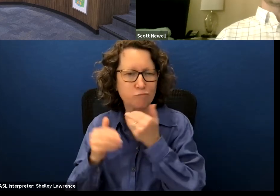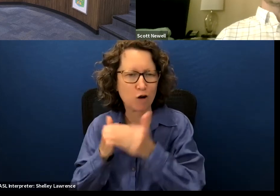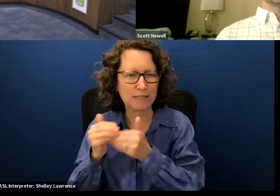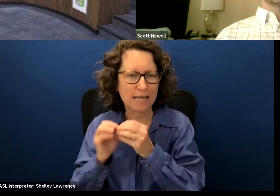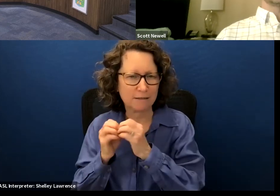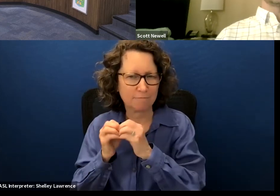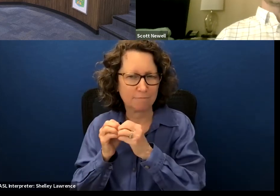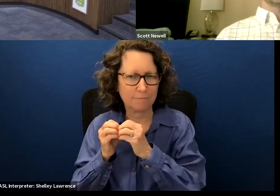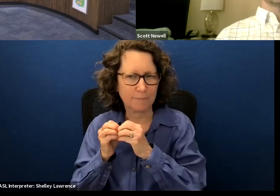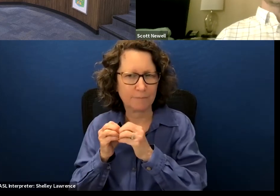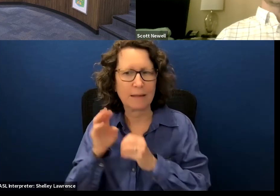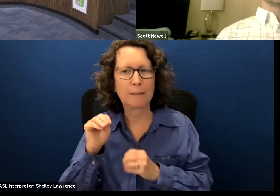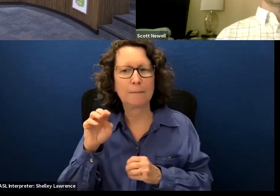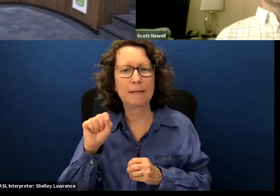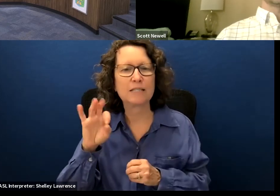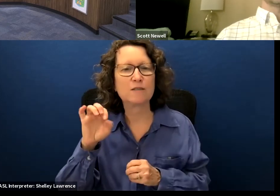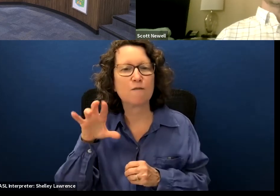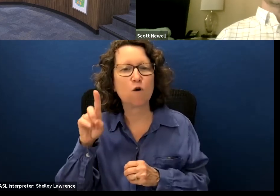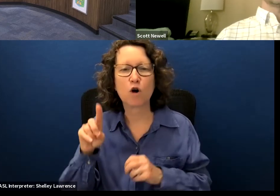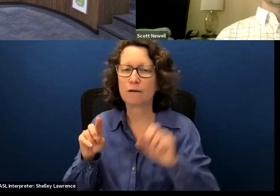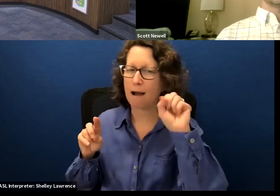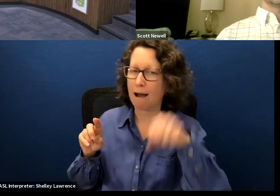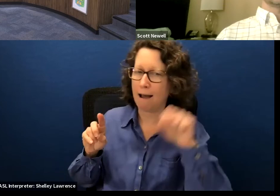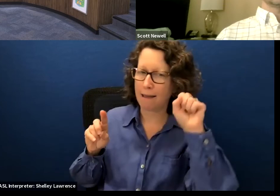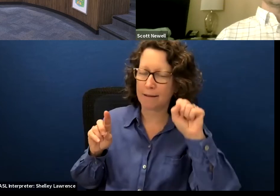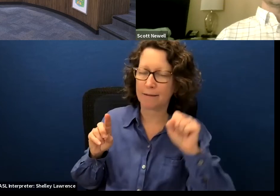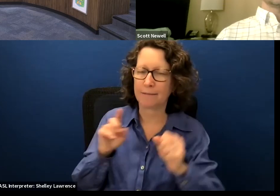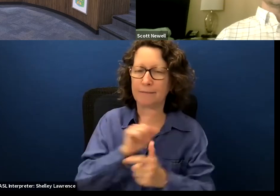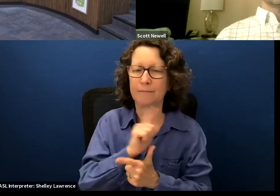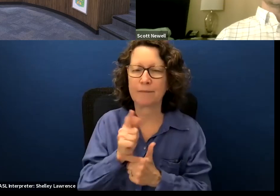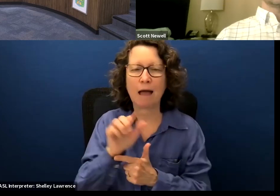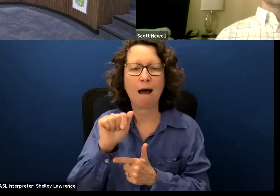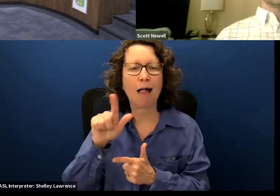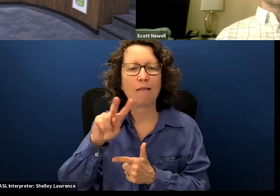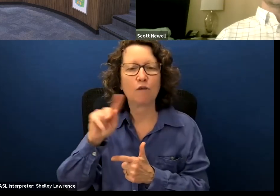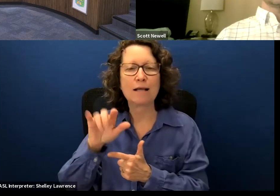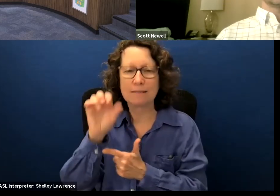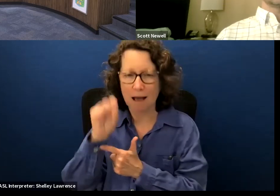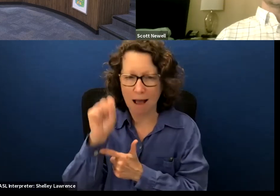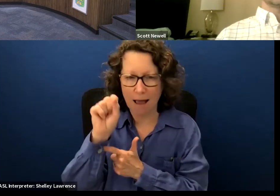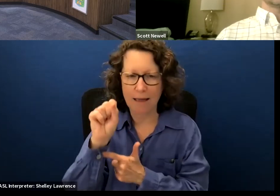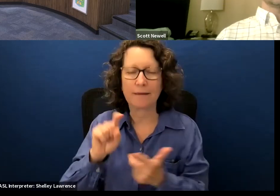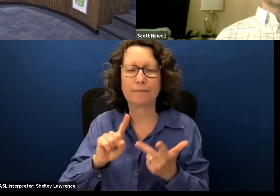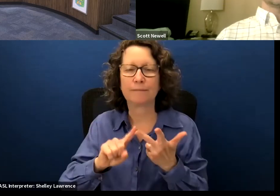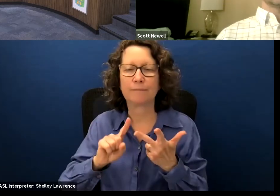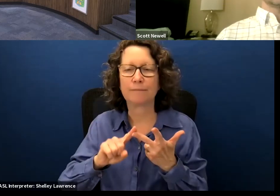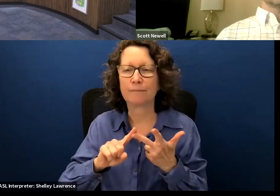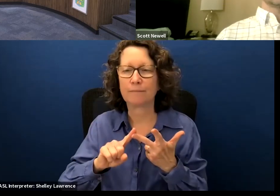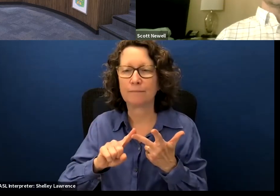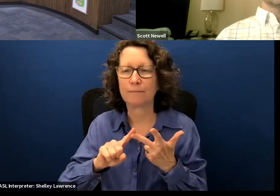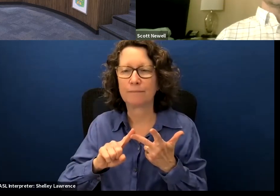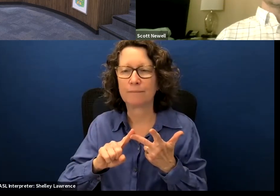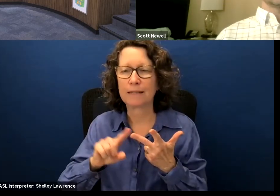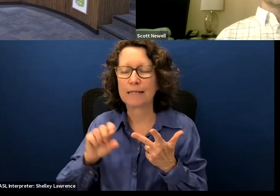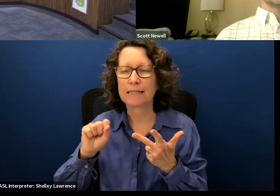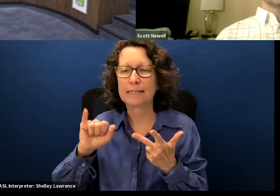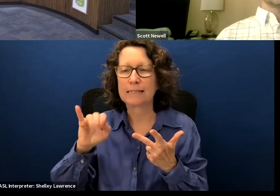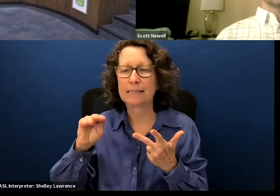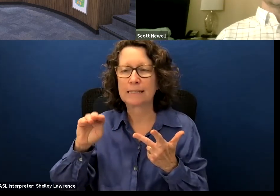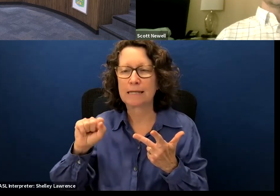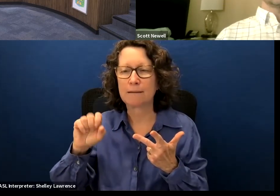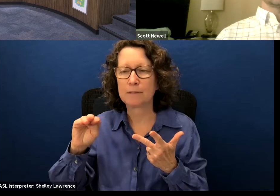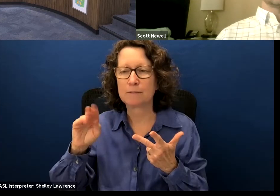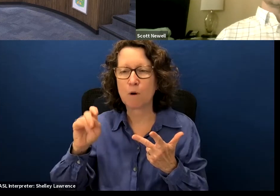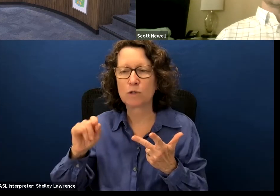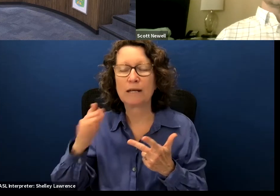Okay. Okay, Ms. Ford? Aye. Ms. Alvarez? Aye. I Ms. just, Sims thank you. I thank you